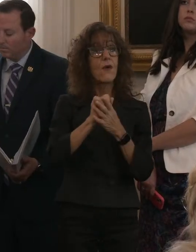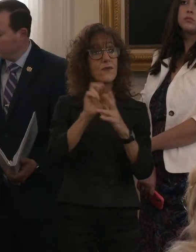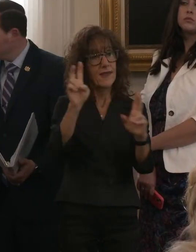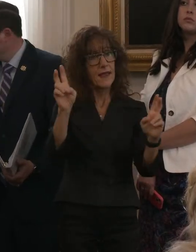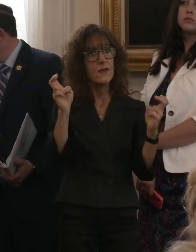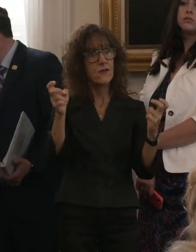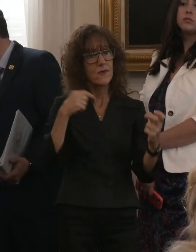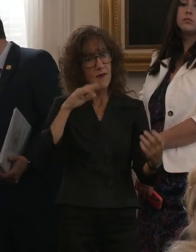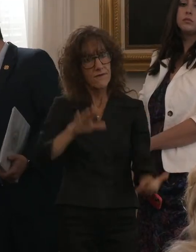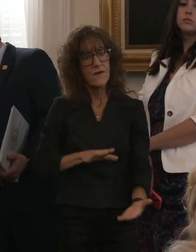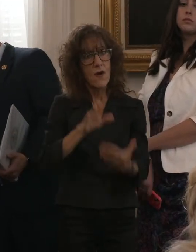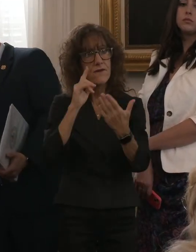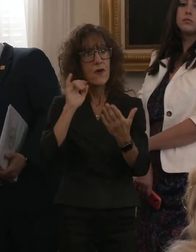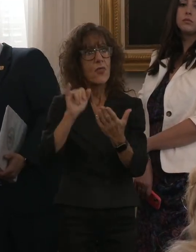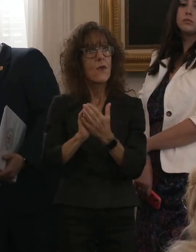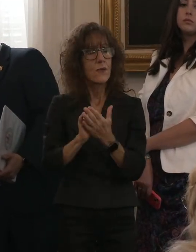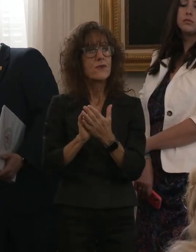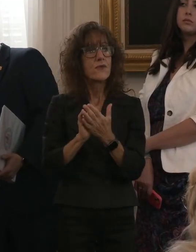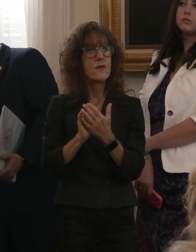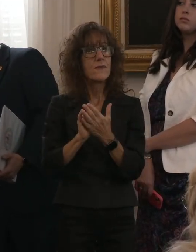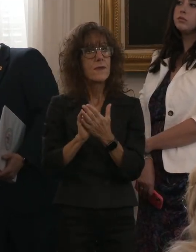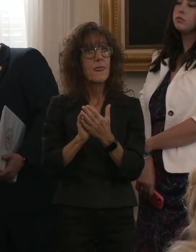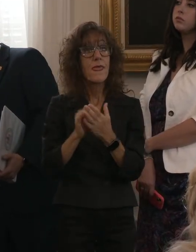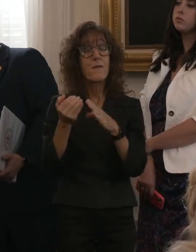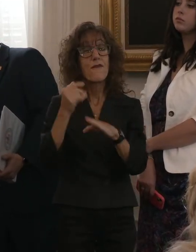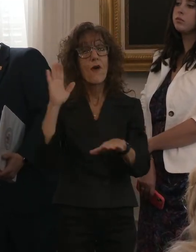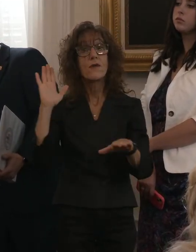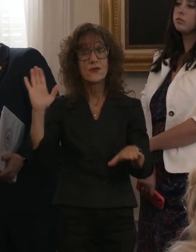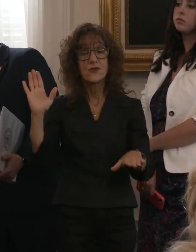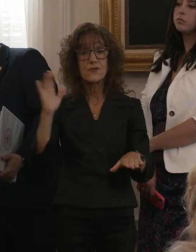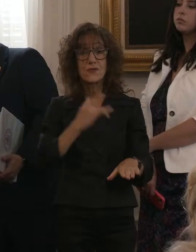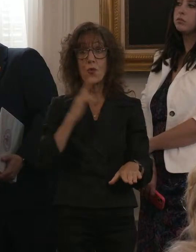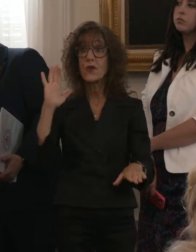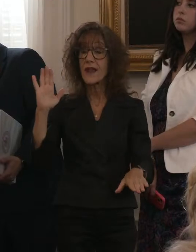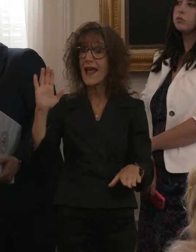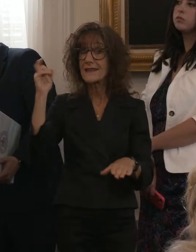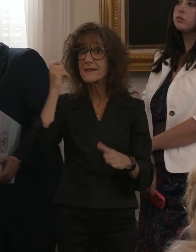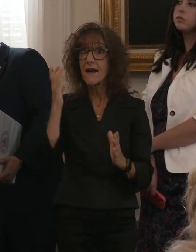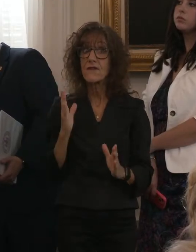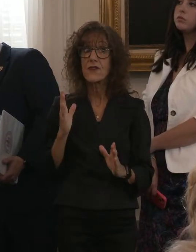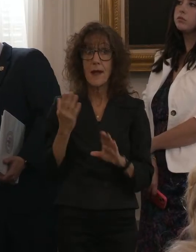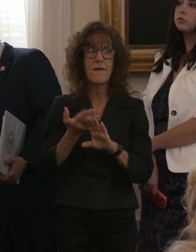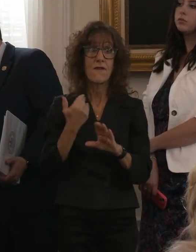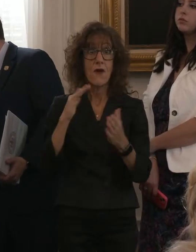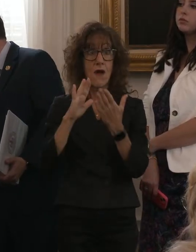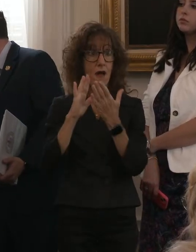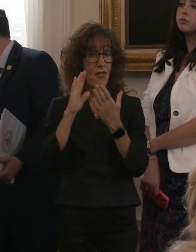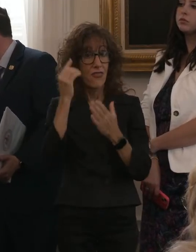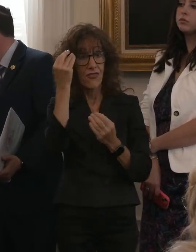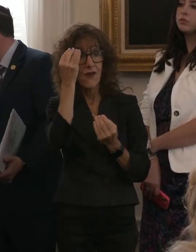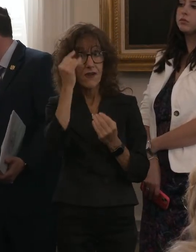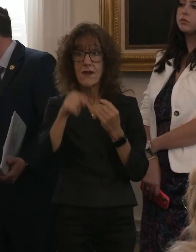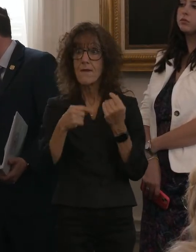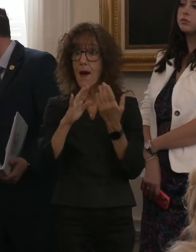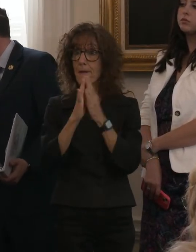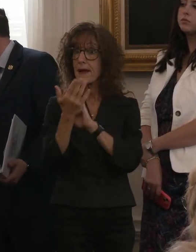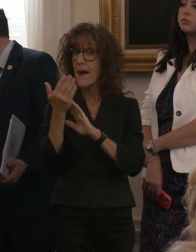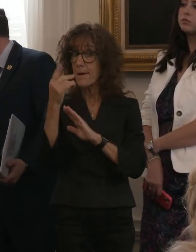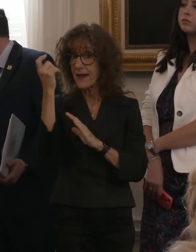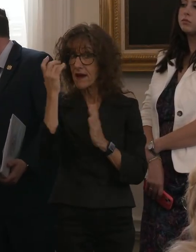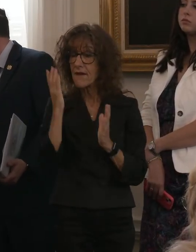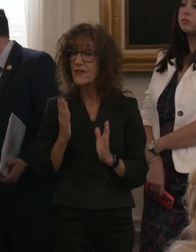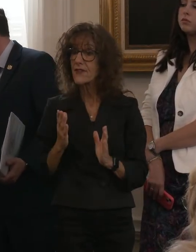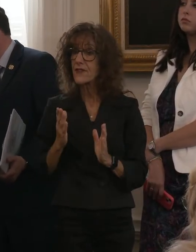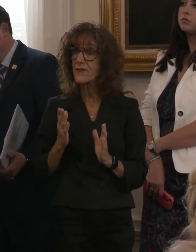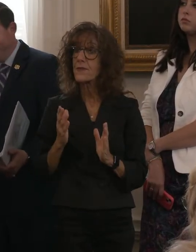for before I was sworn in as governor, before I even thought about the idea of running for governor. And they're the priorities our